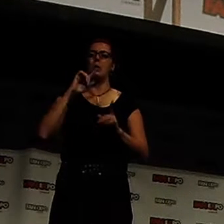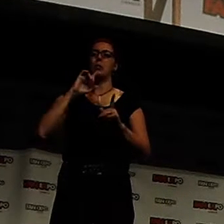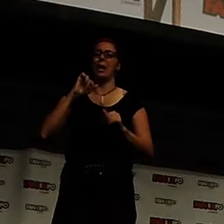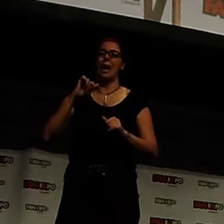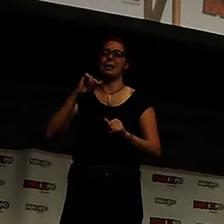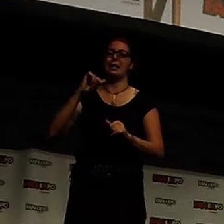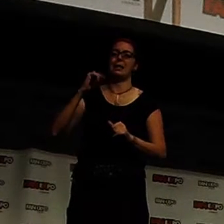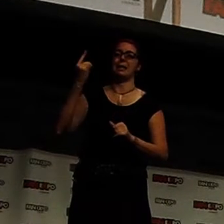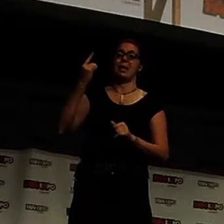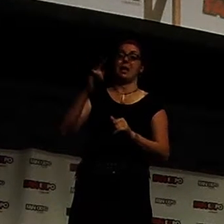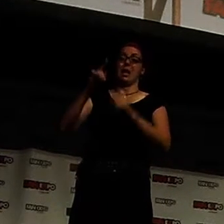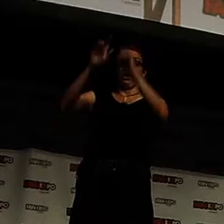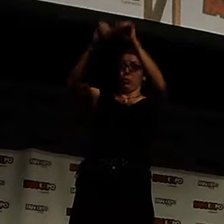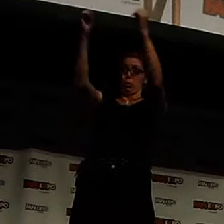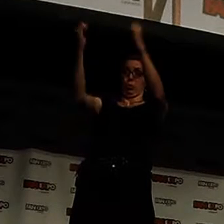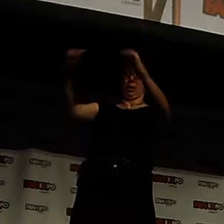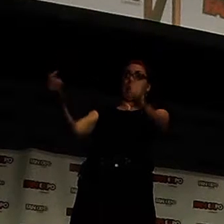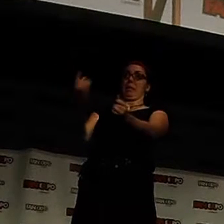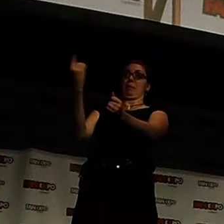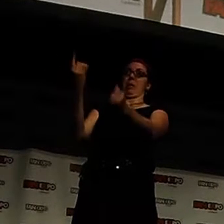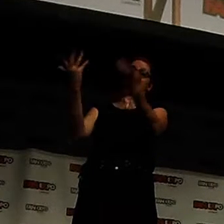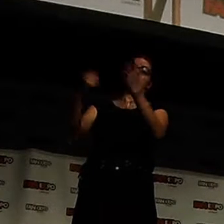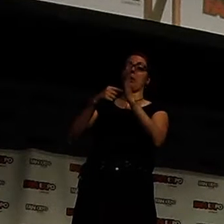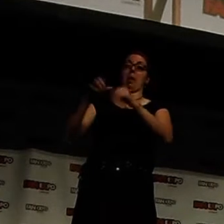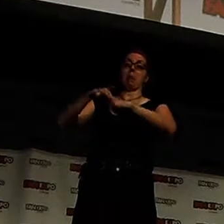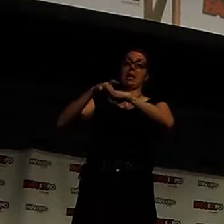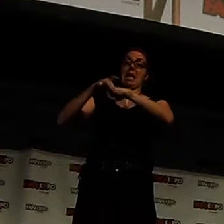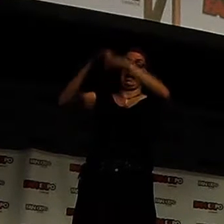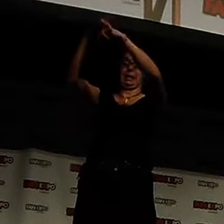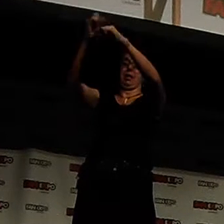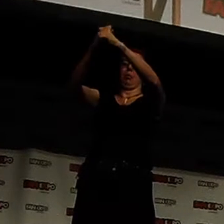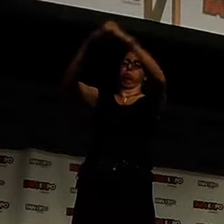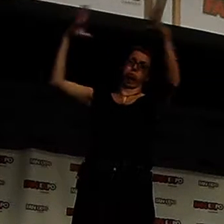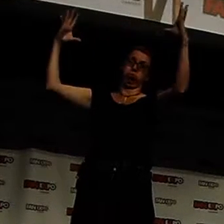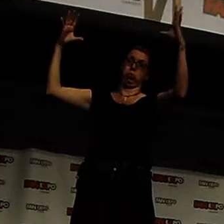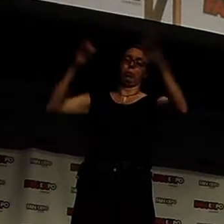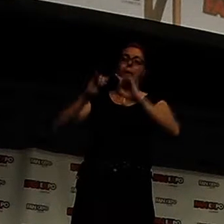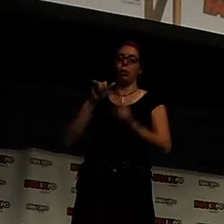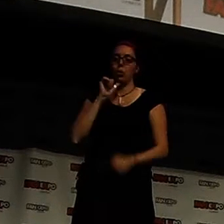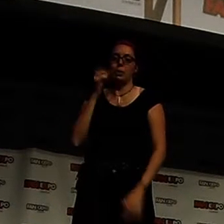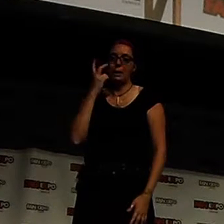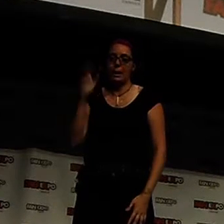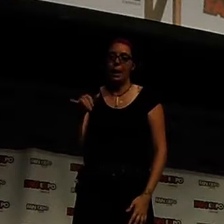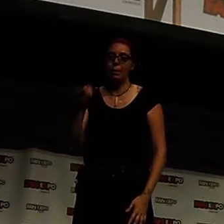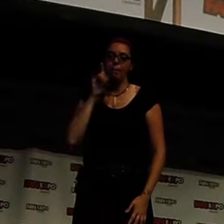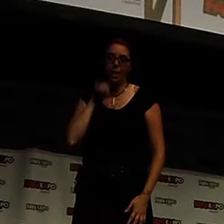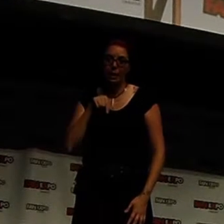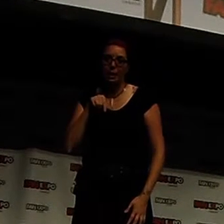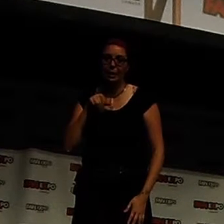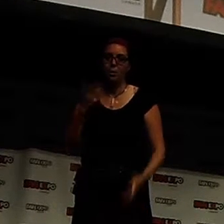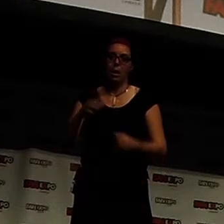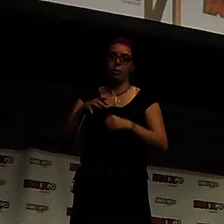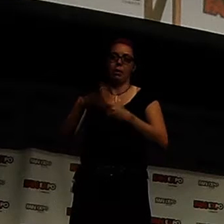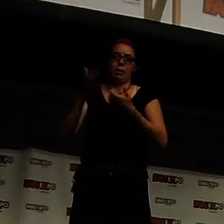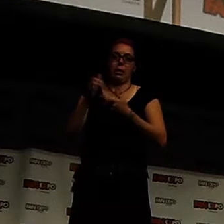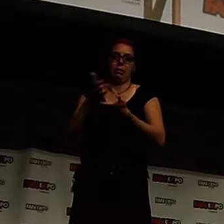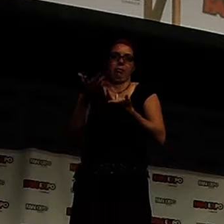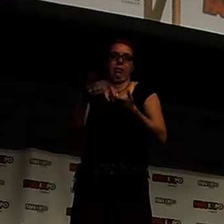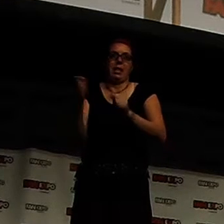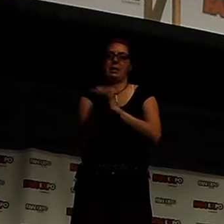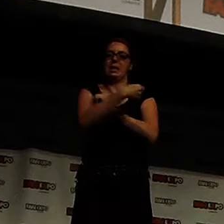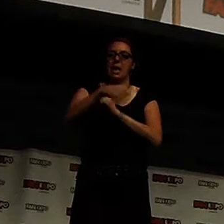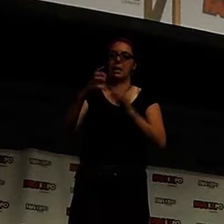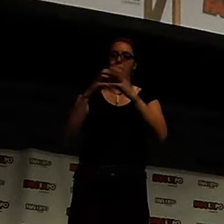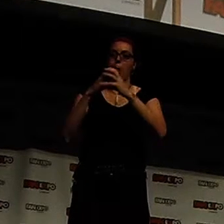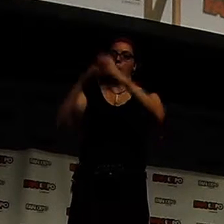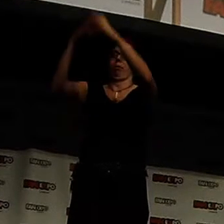that's supposed to be a planet exploding, you know, or there's all sorts of you know, a bird that is one of our runners with a